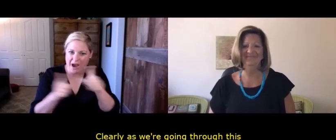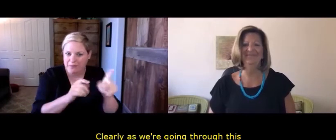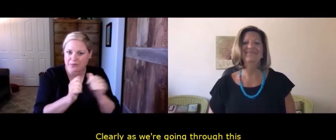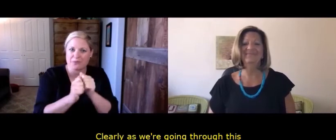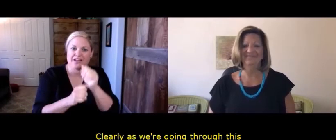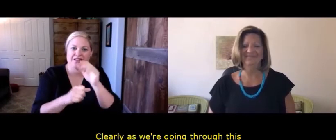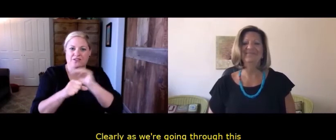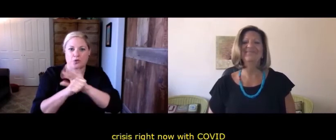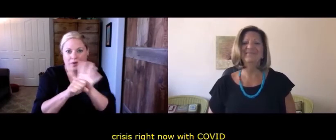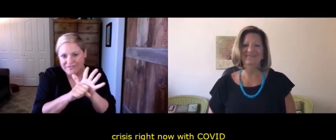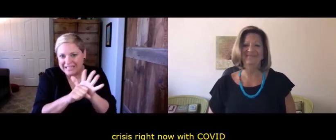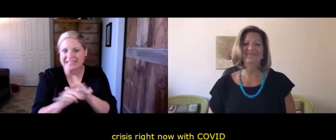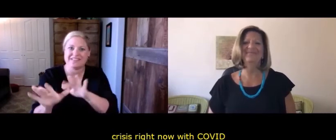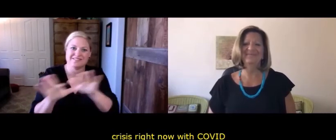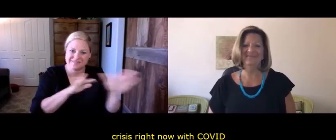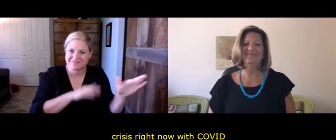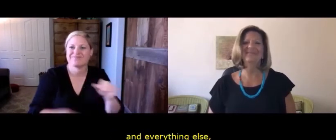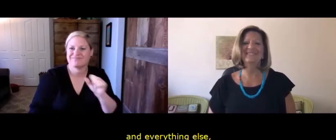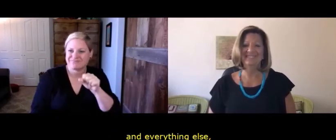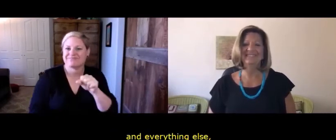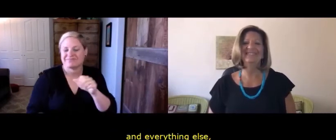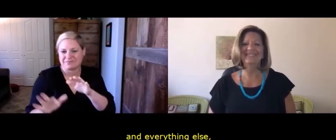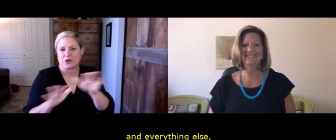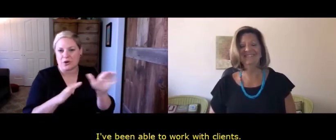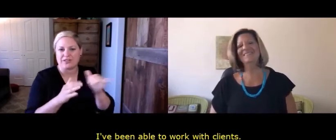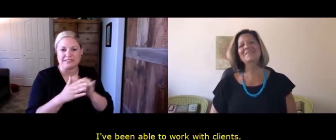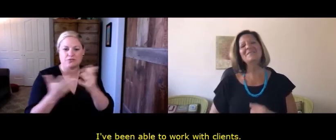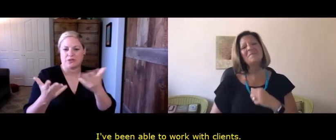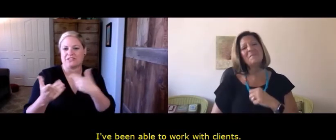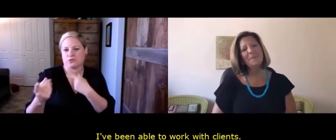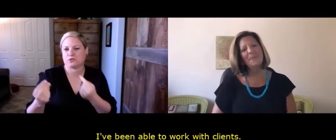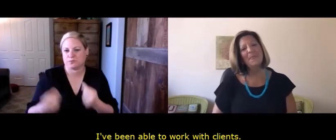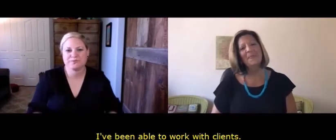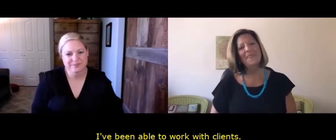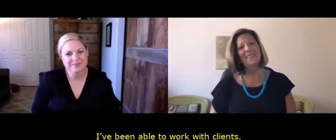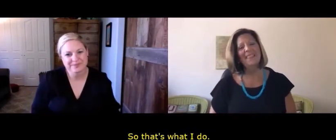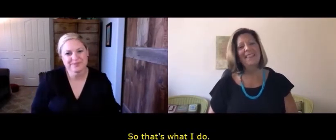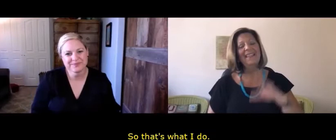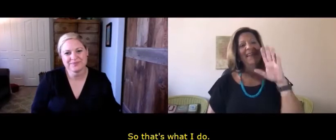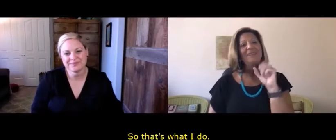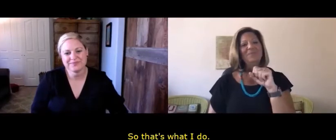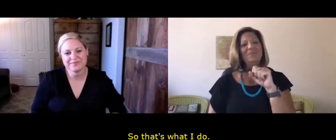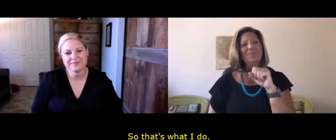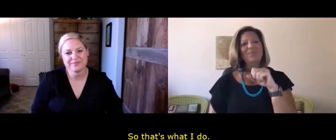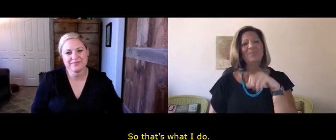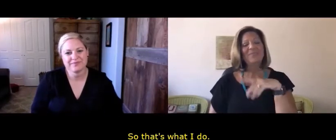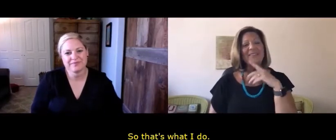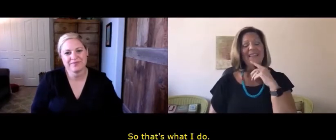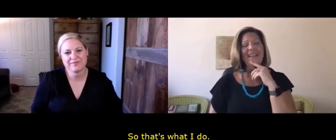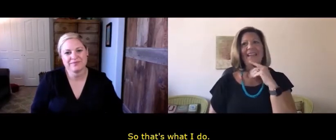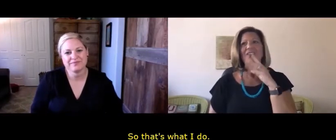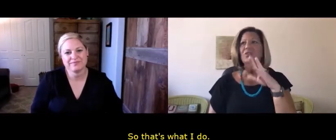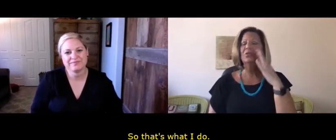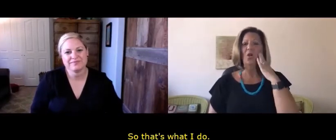Clearly, as we're going through this crisis right now with COVID and everything else, I've been able to work with clients. So that's what I do.